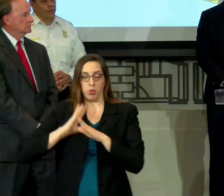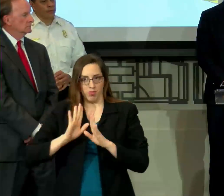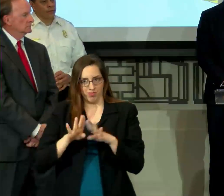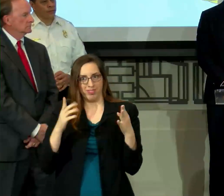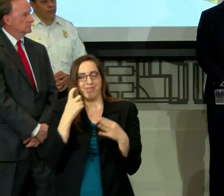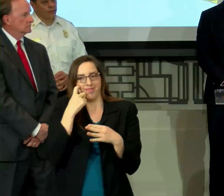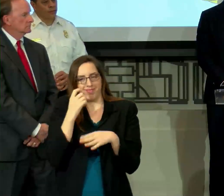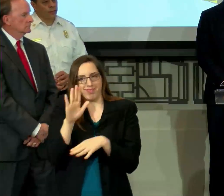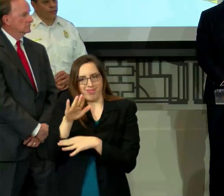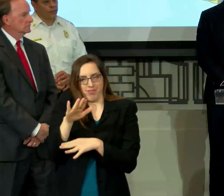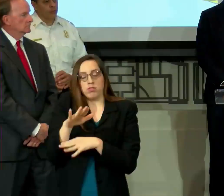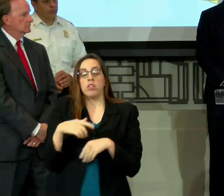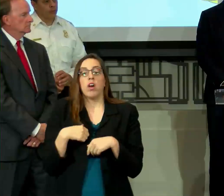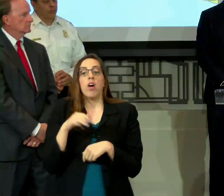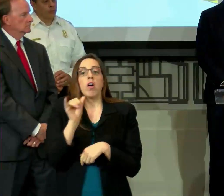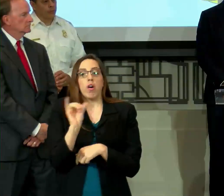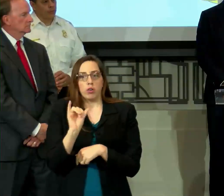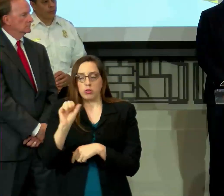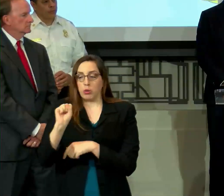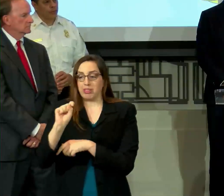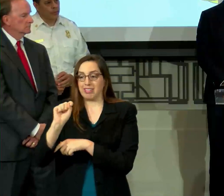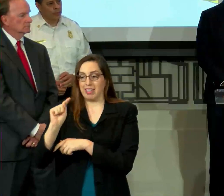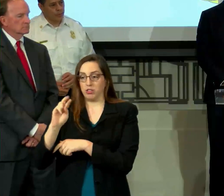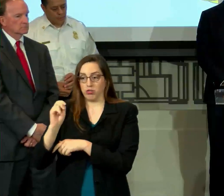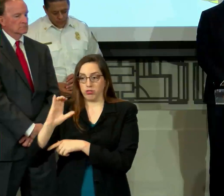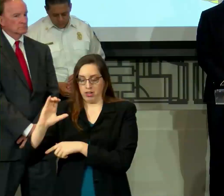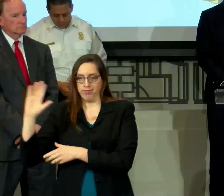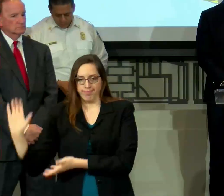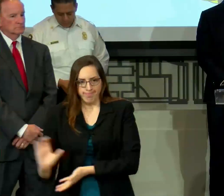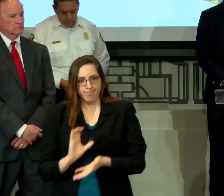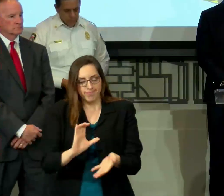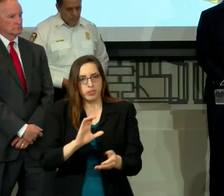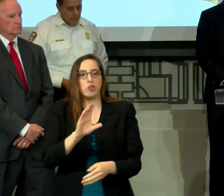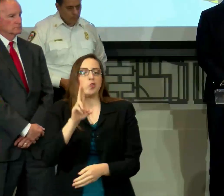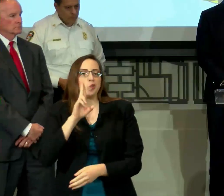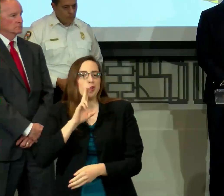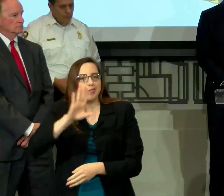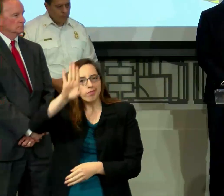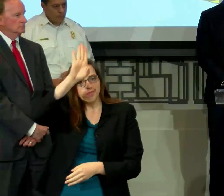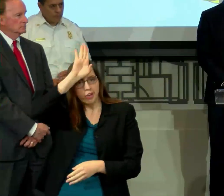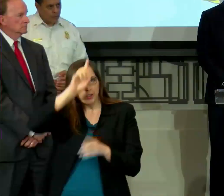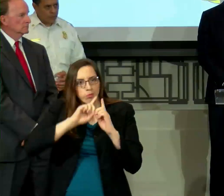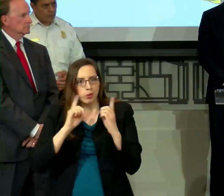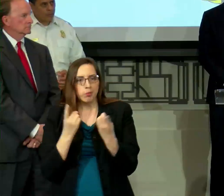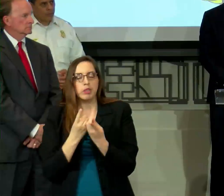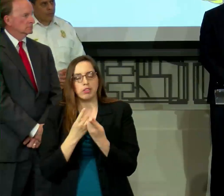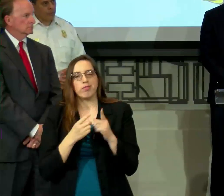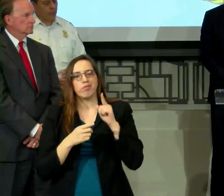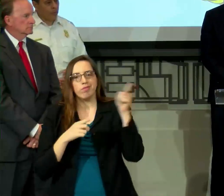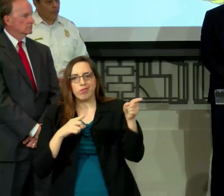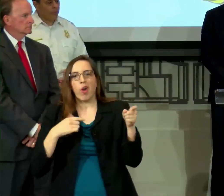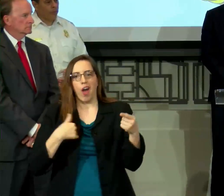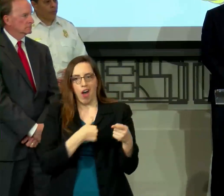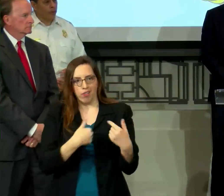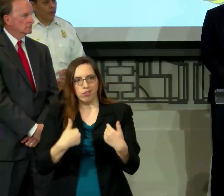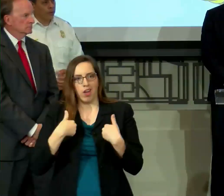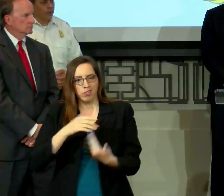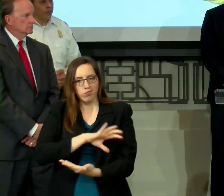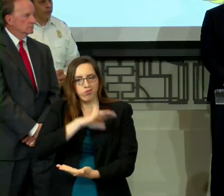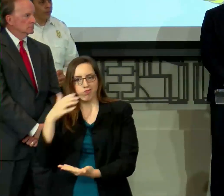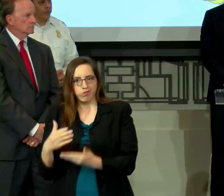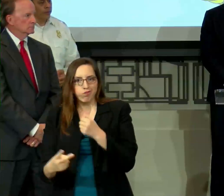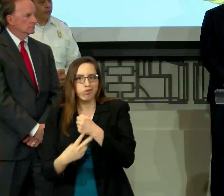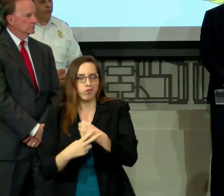Additionally, SetTrack made a distribution to the Houston Fire Department out of the state stockpile. And